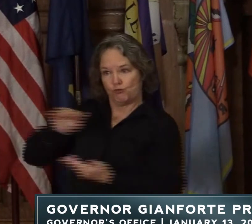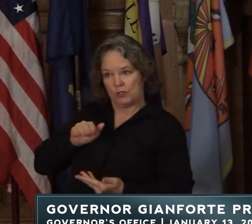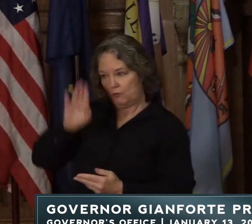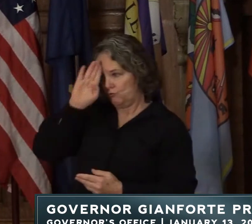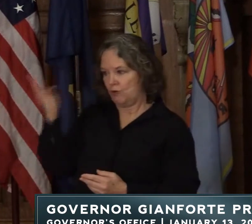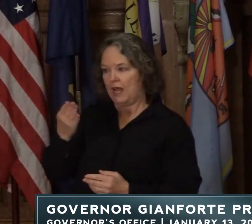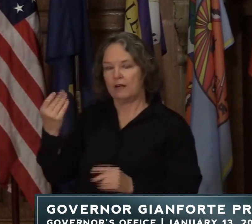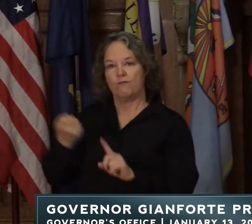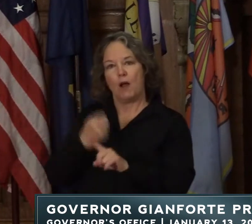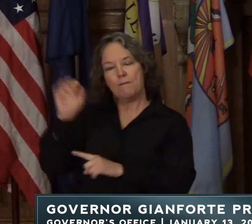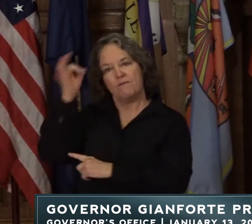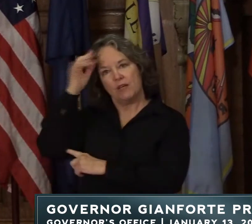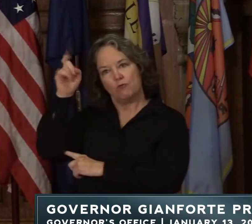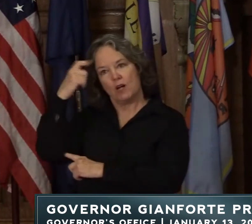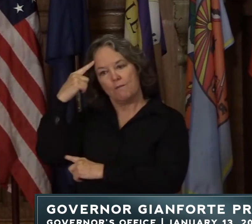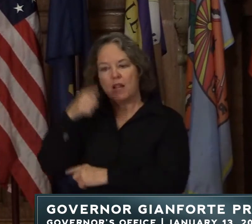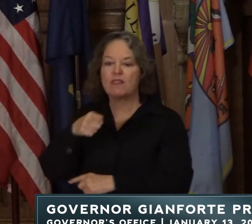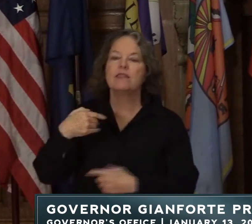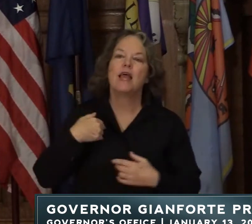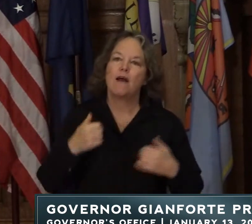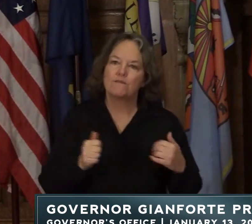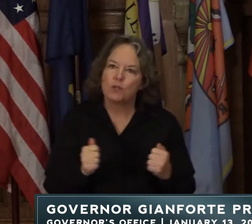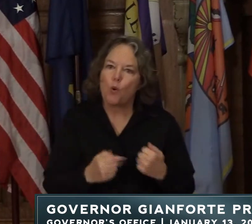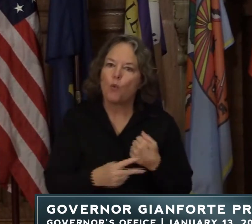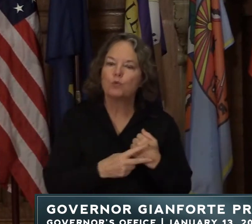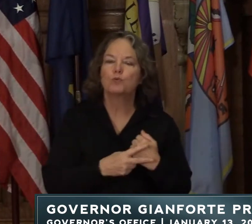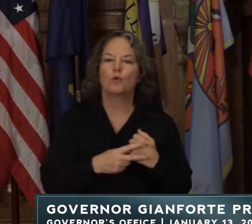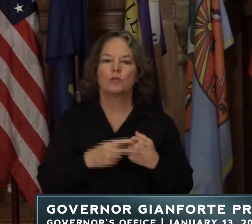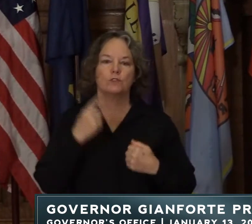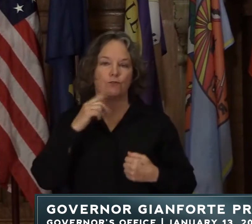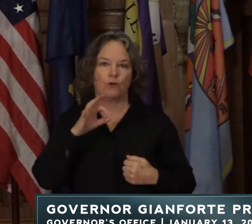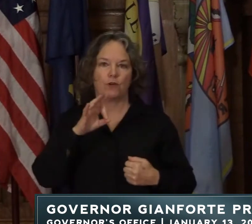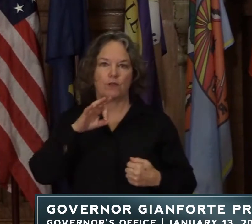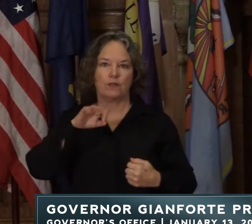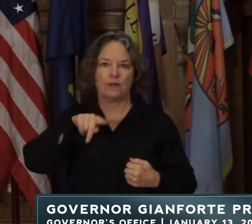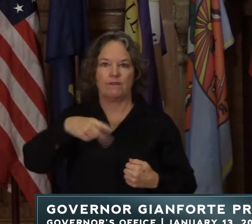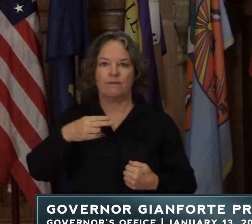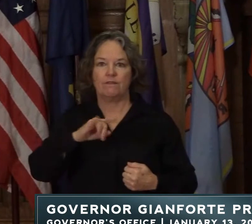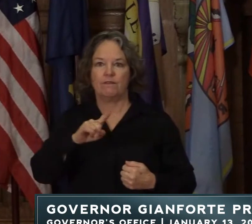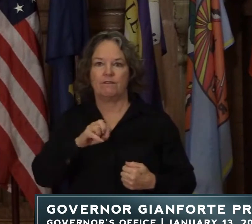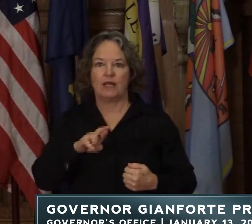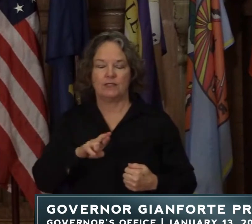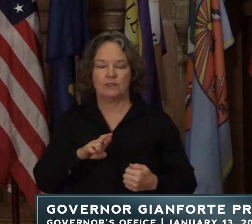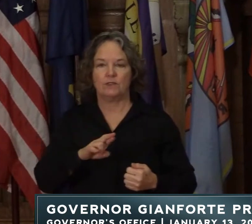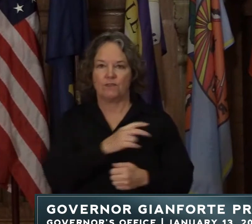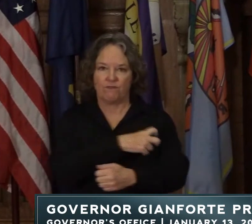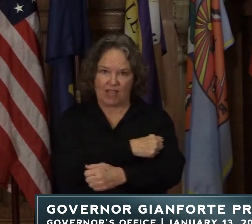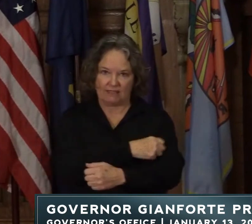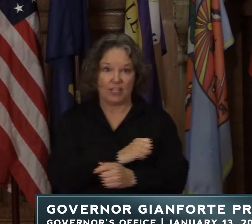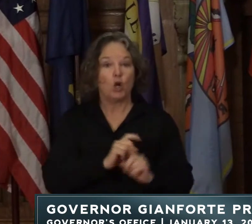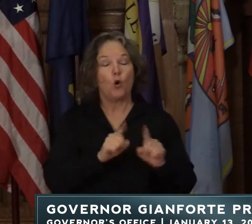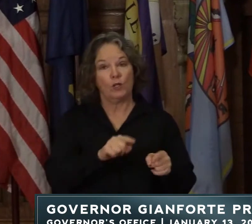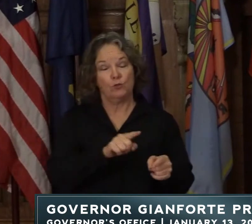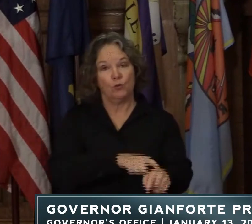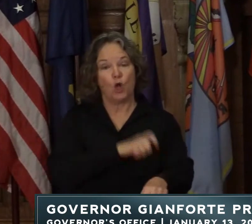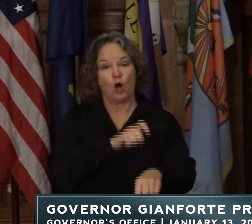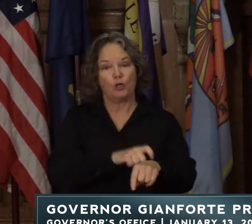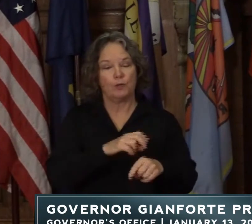because they have the ultra cold storage for the Pfizer vaccine that's going to the long-term care and assisted